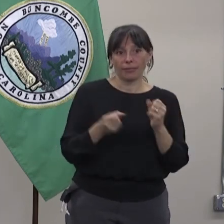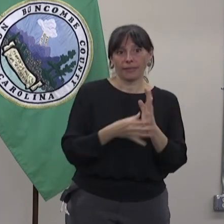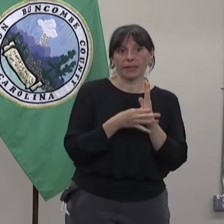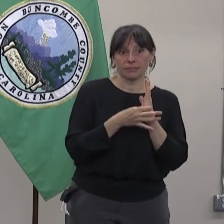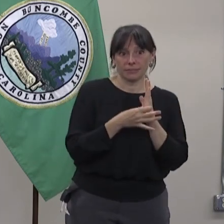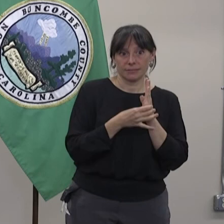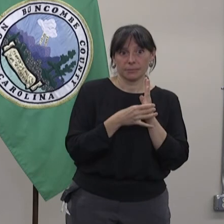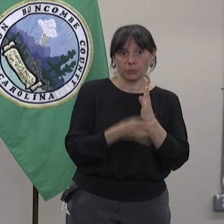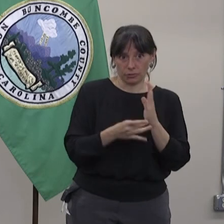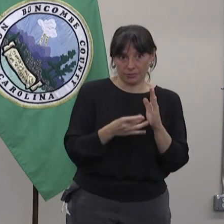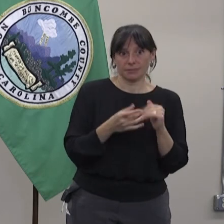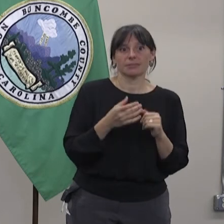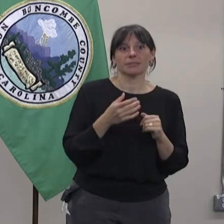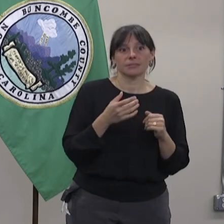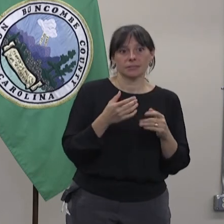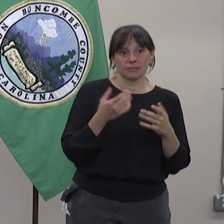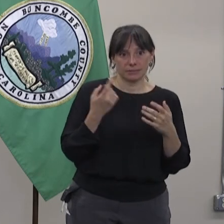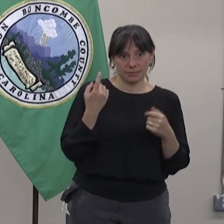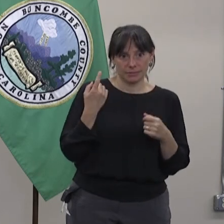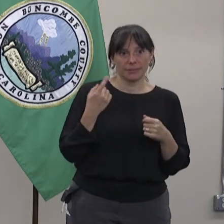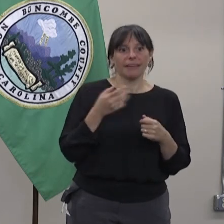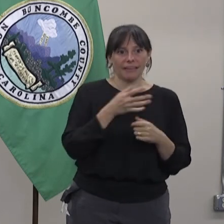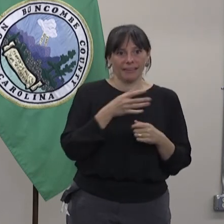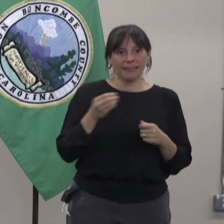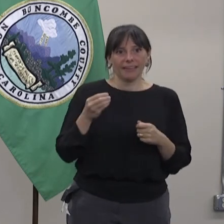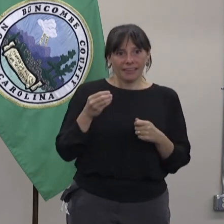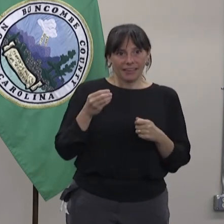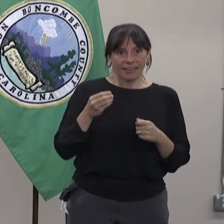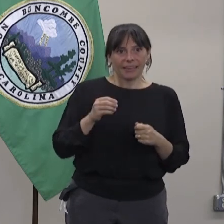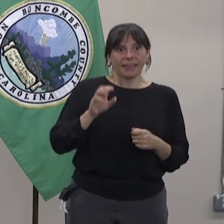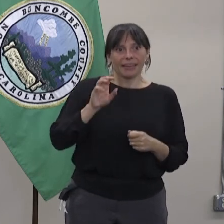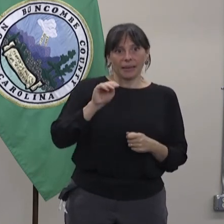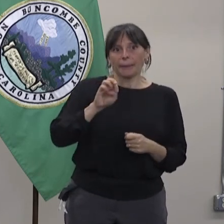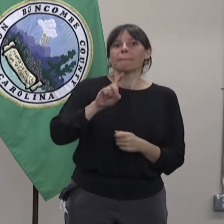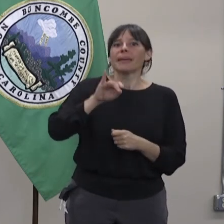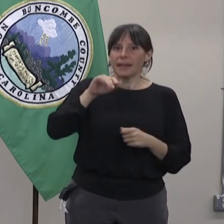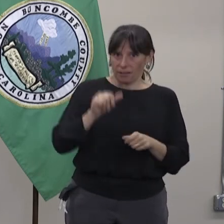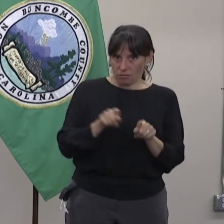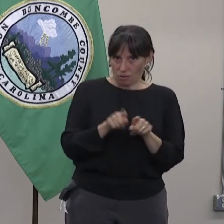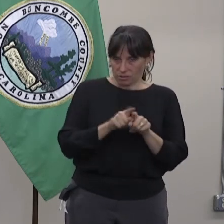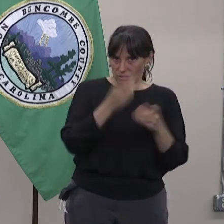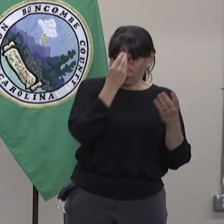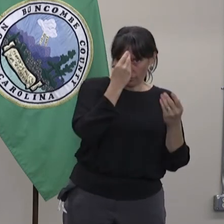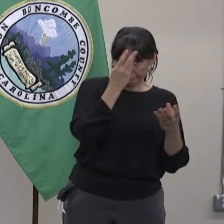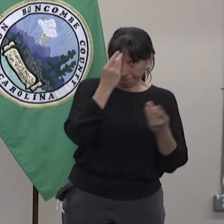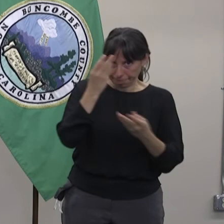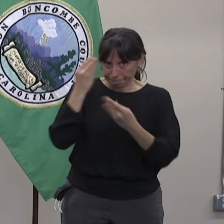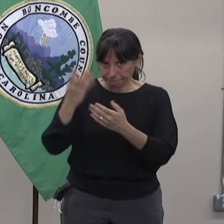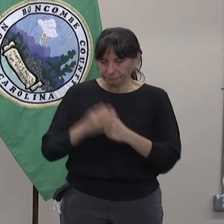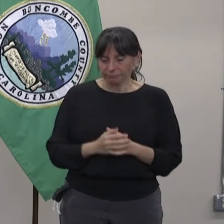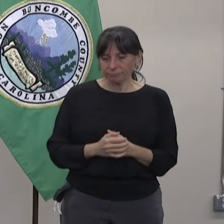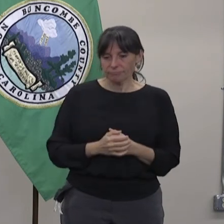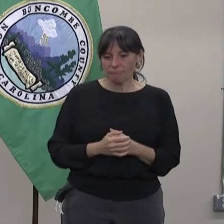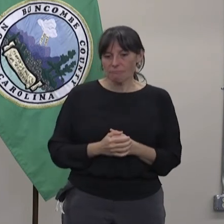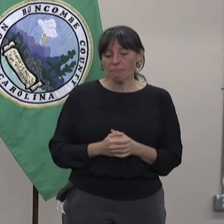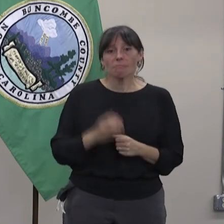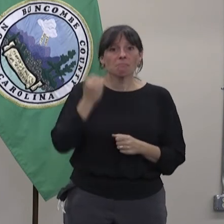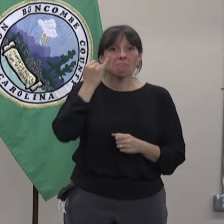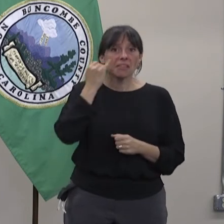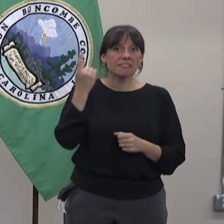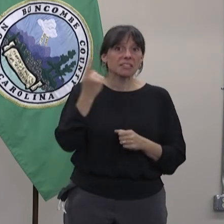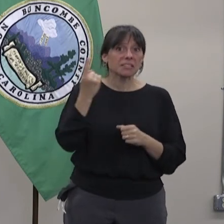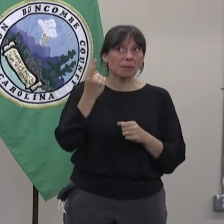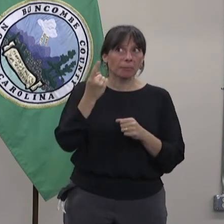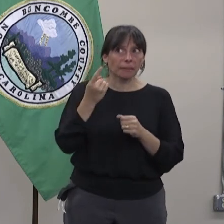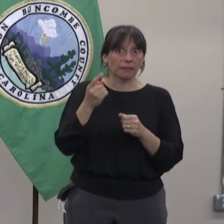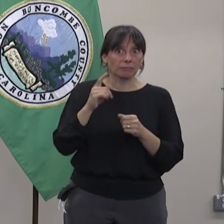community informed. So unless there is a major update for the community, updates on the COVID-19 response,